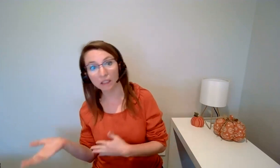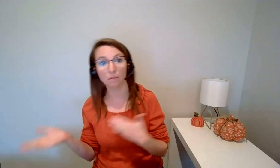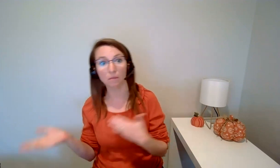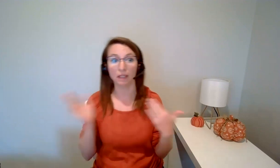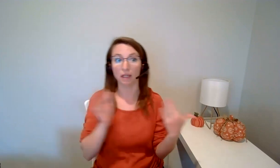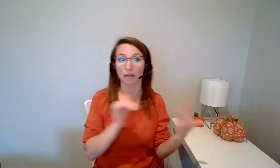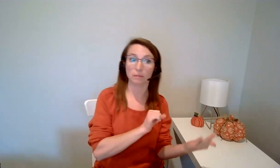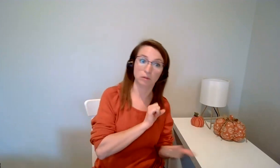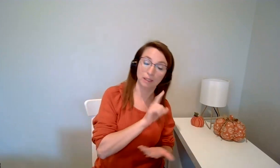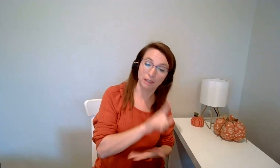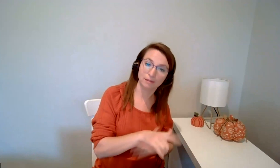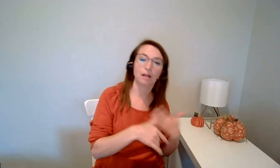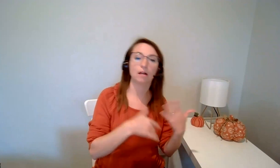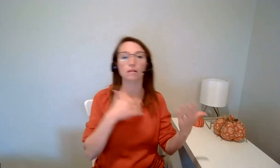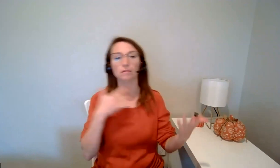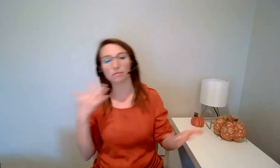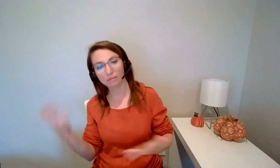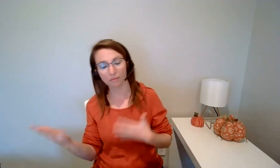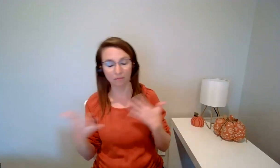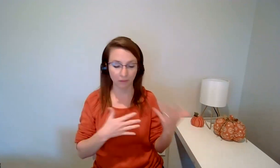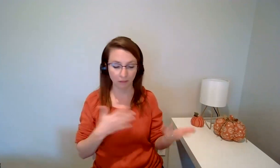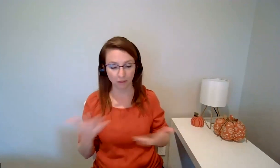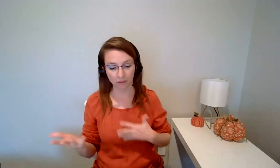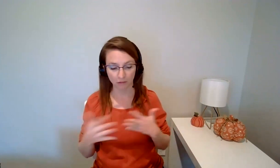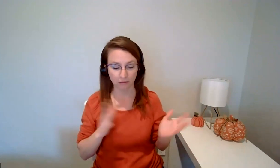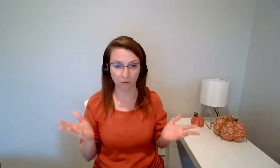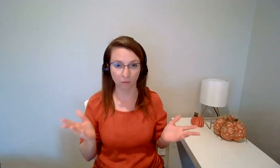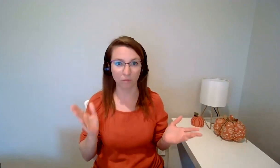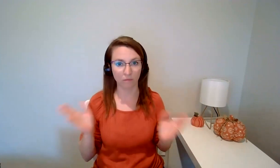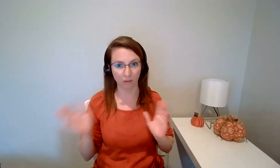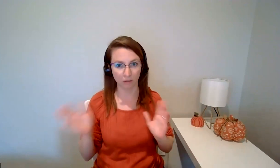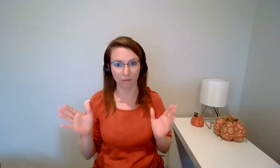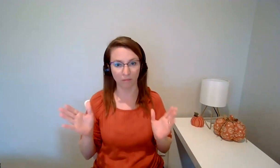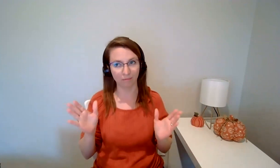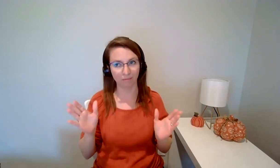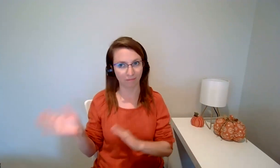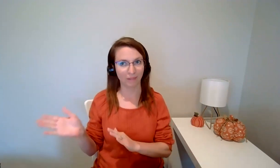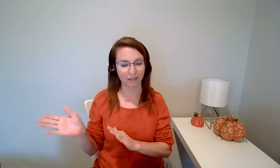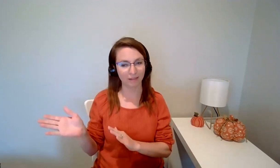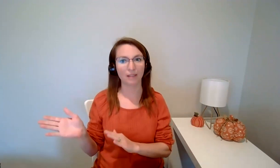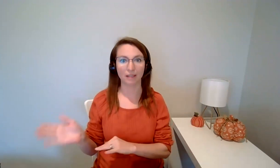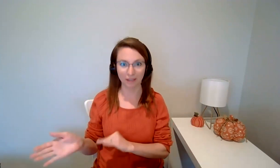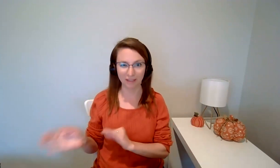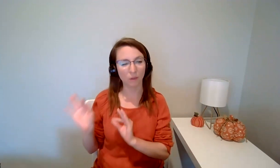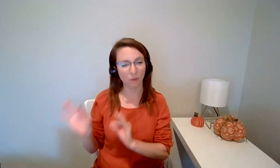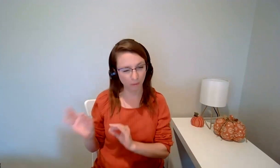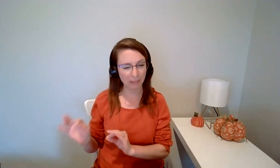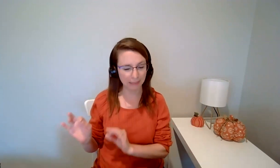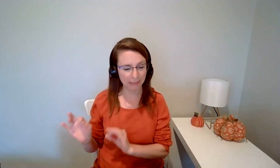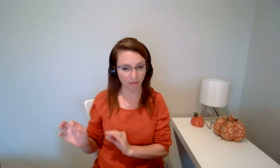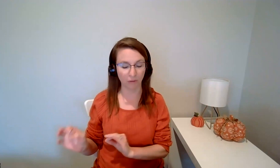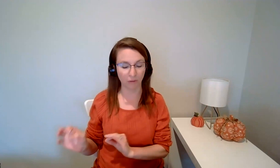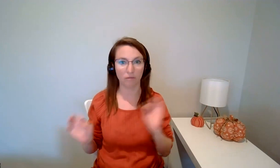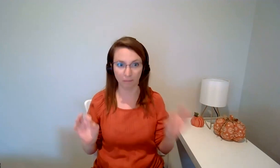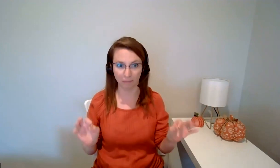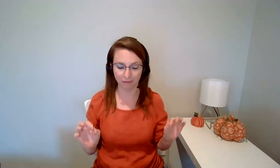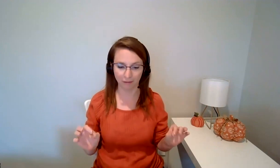You might have some that are doing ASL. So, SE is quite a bit different from